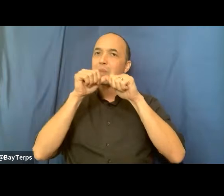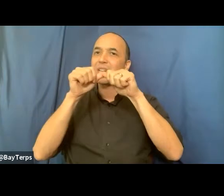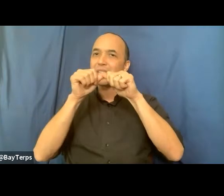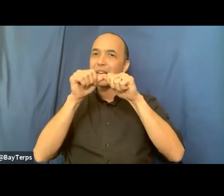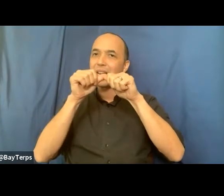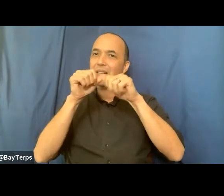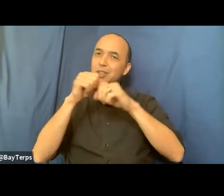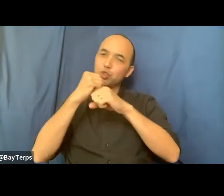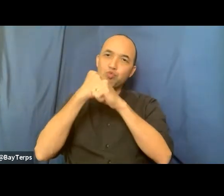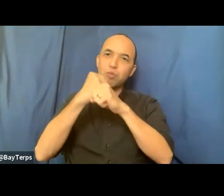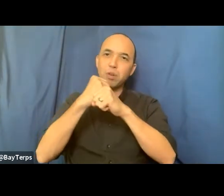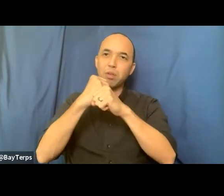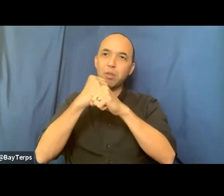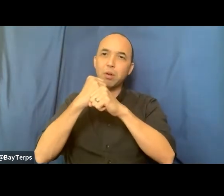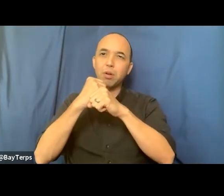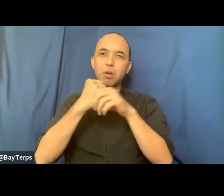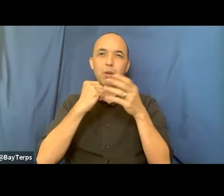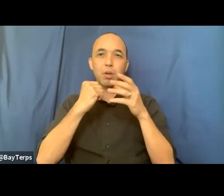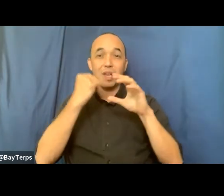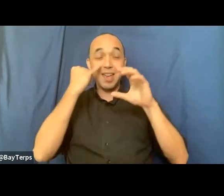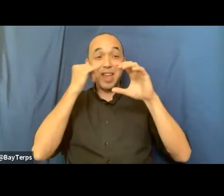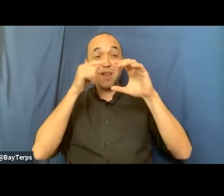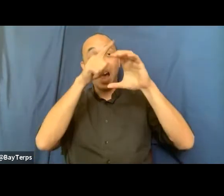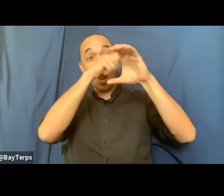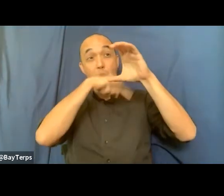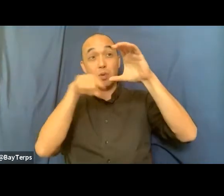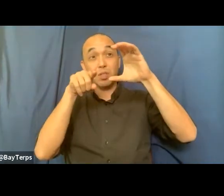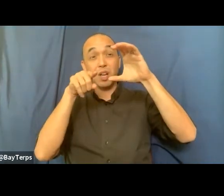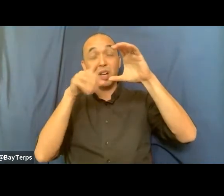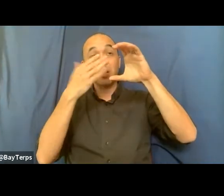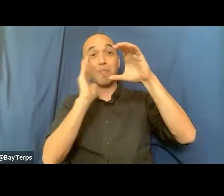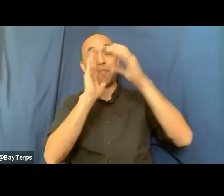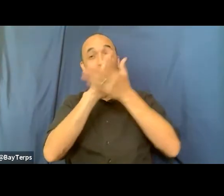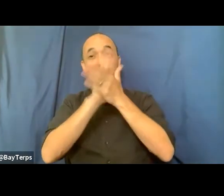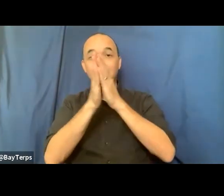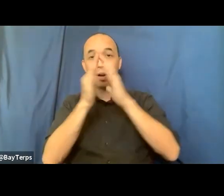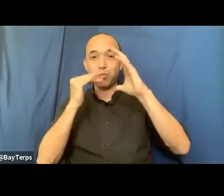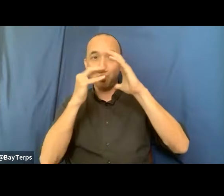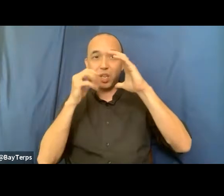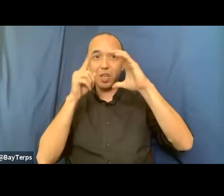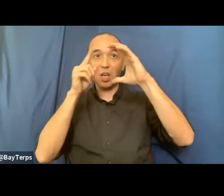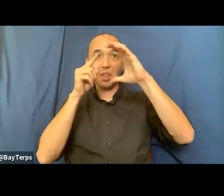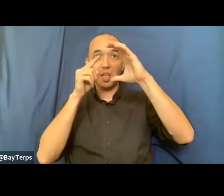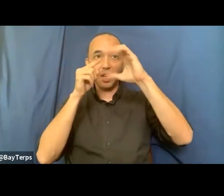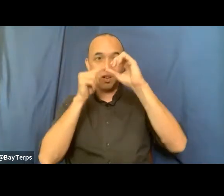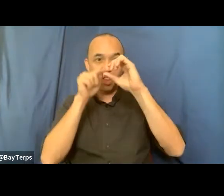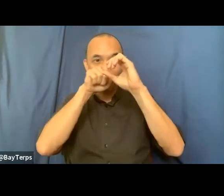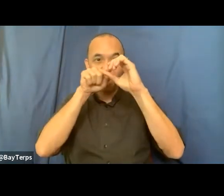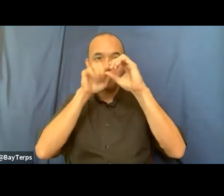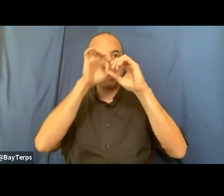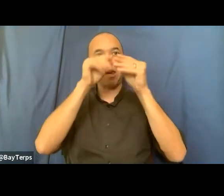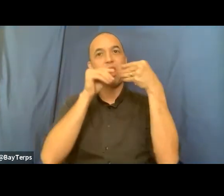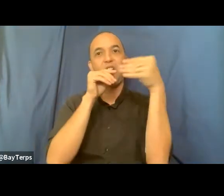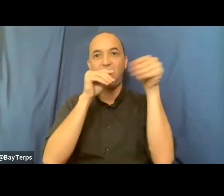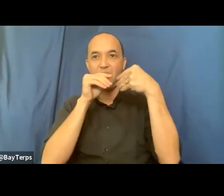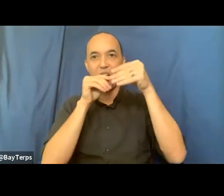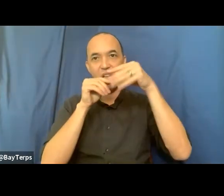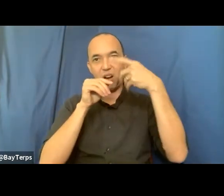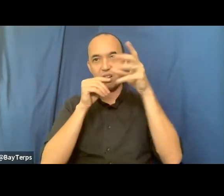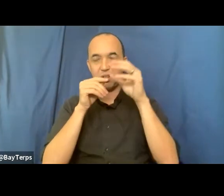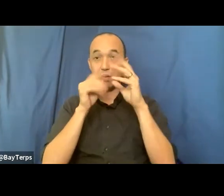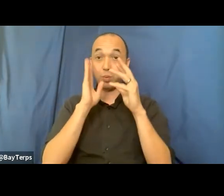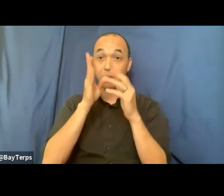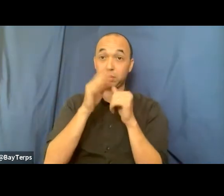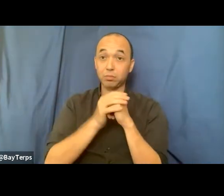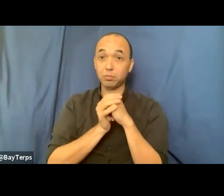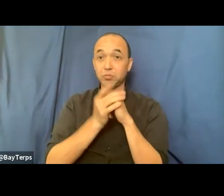You don't want to put pressure on a weak point by carving away a big area and then trying to do little detailed areas. So that pops